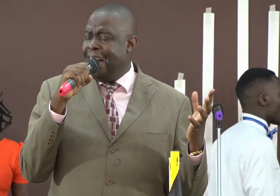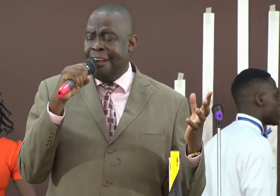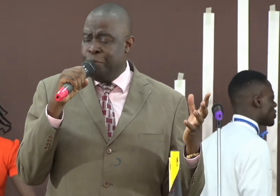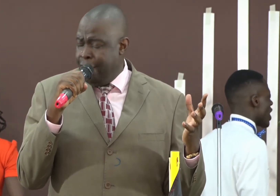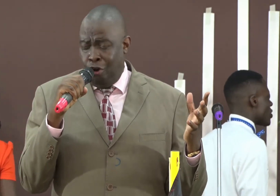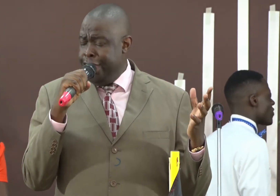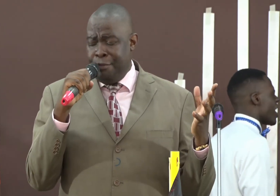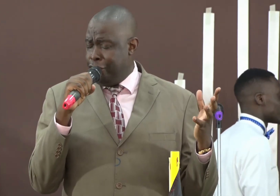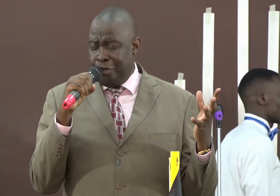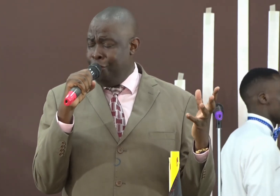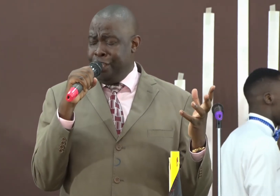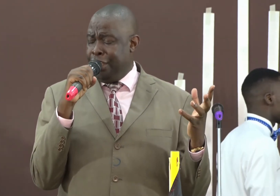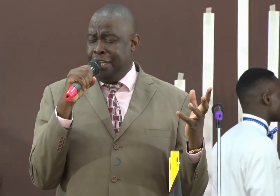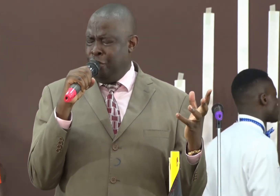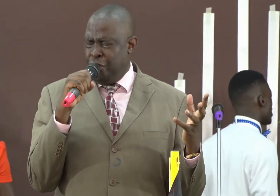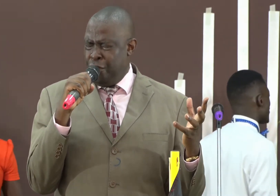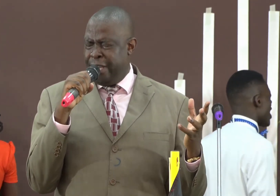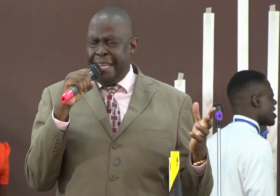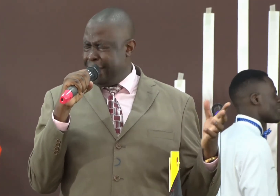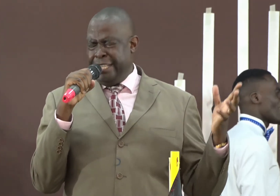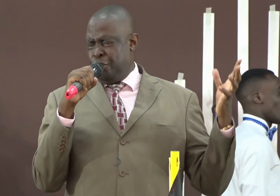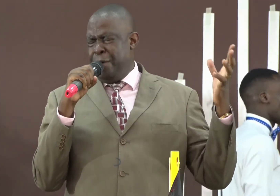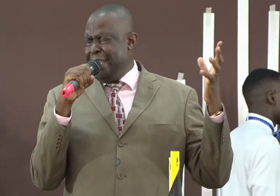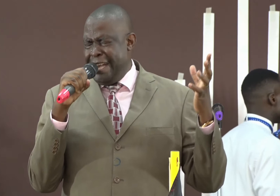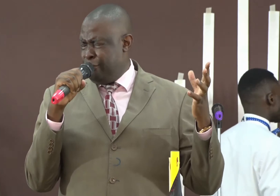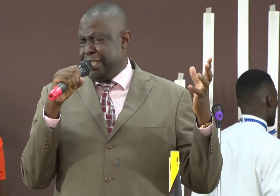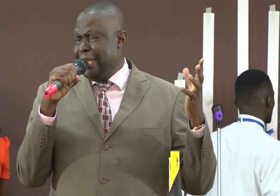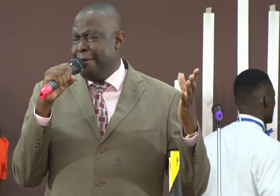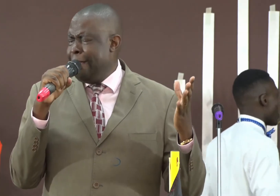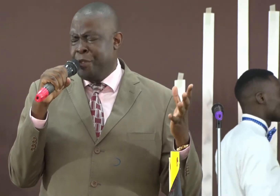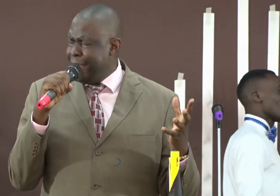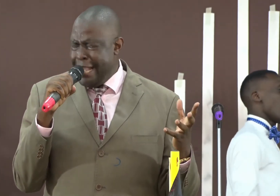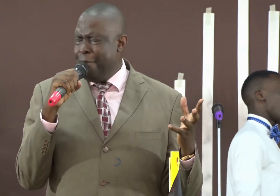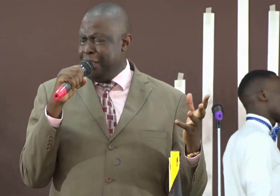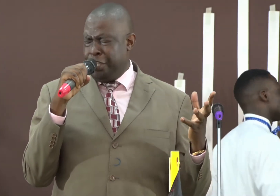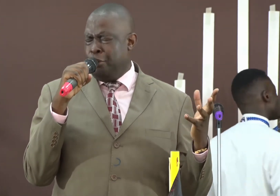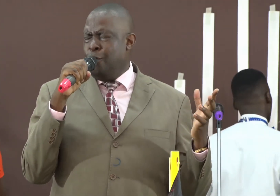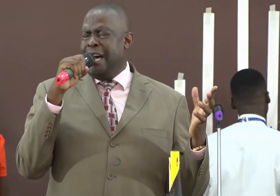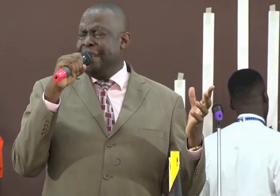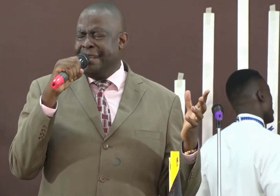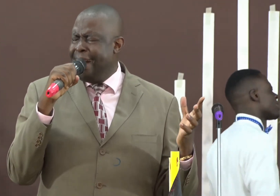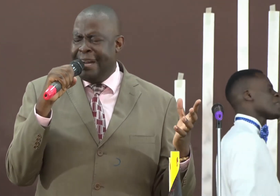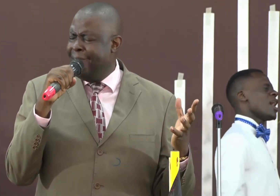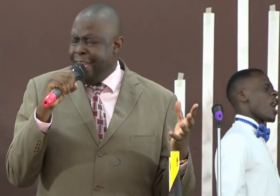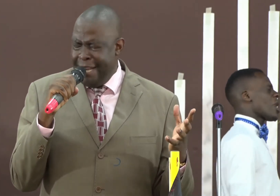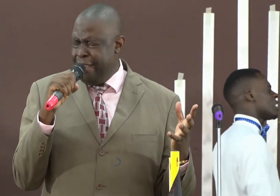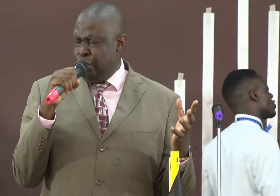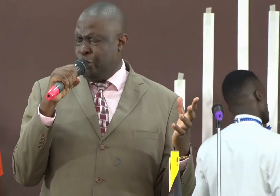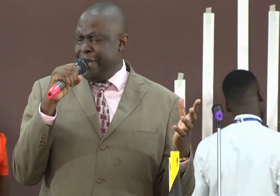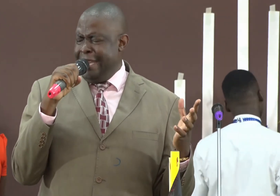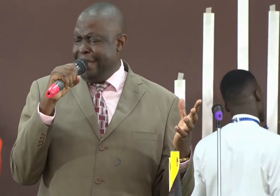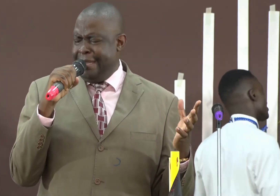saba Oye musomu tindo Tetumanyi na kusaba Ngabe chitubu anira